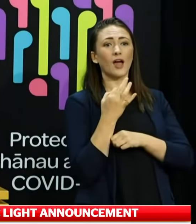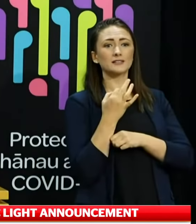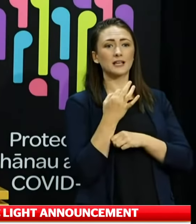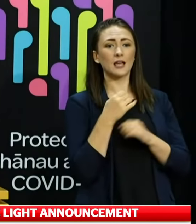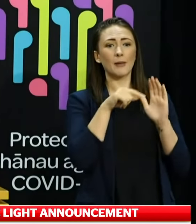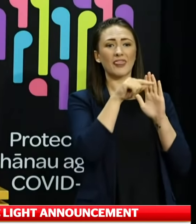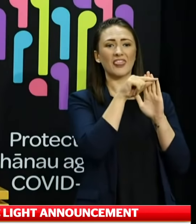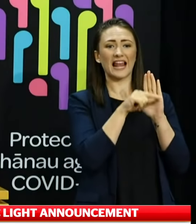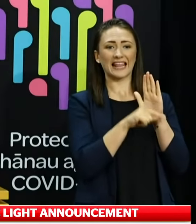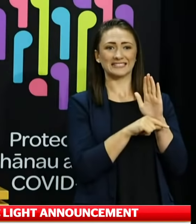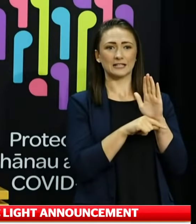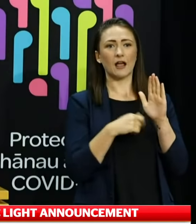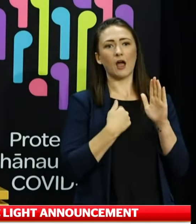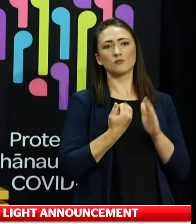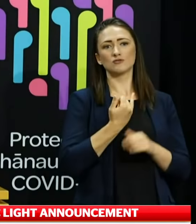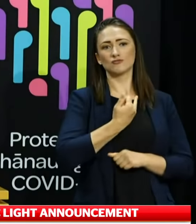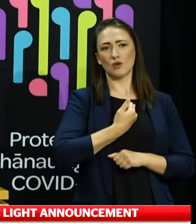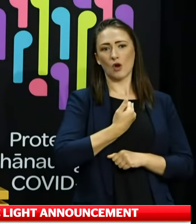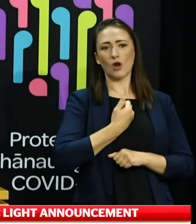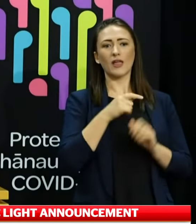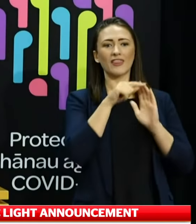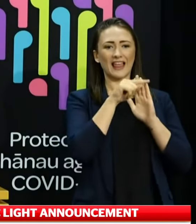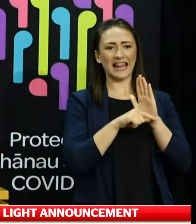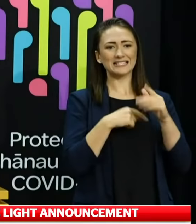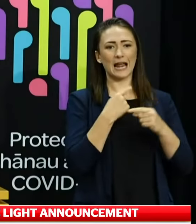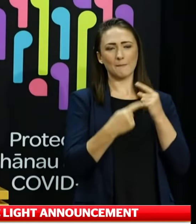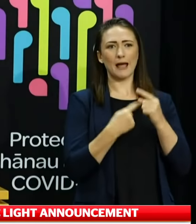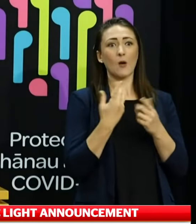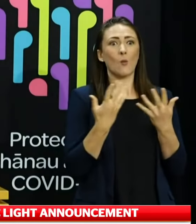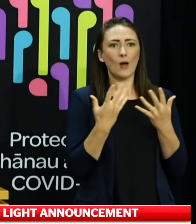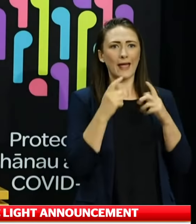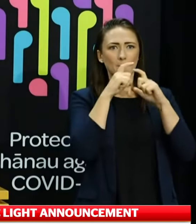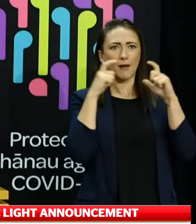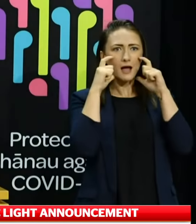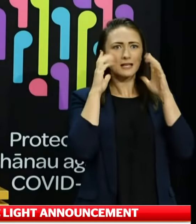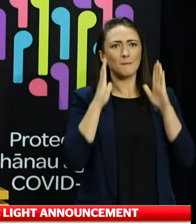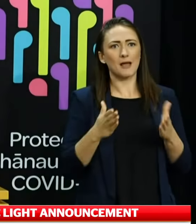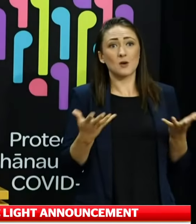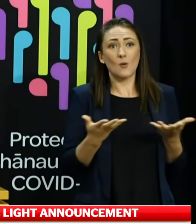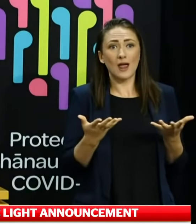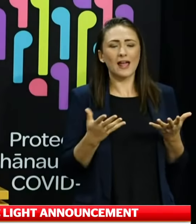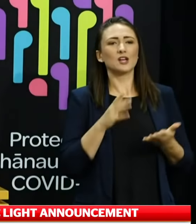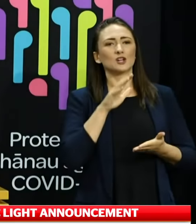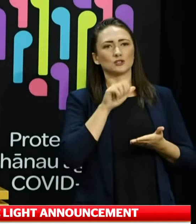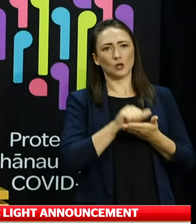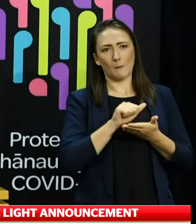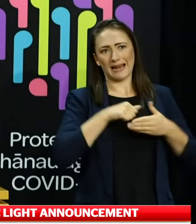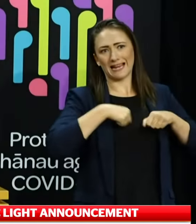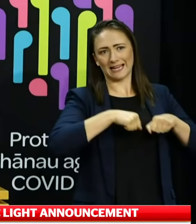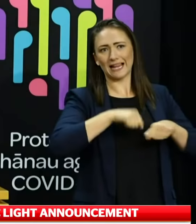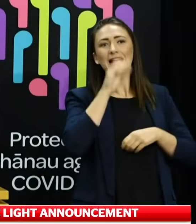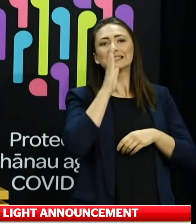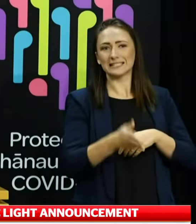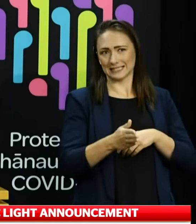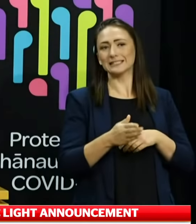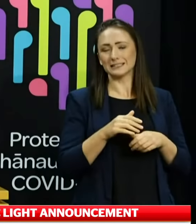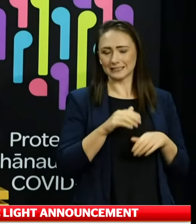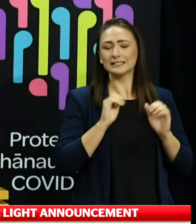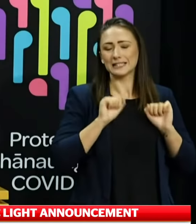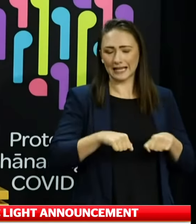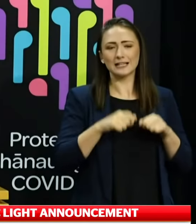on retail, so my apologies for that. Yes, you still do need to wear a mask in a retail setting. So retail,